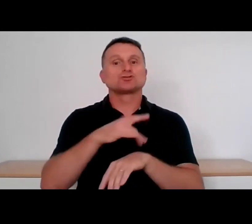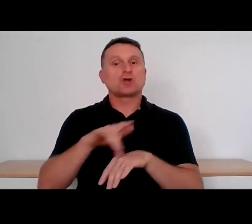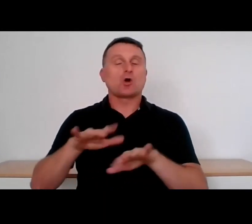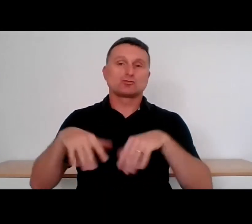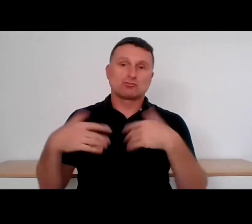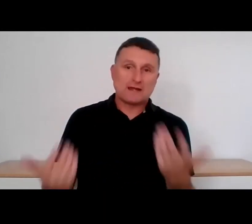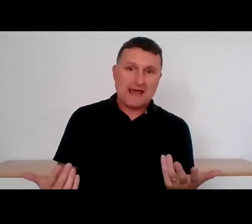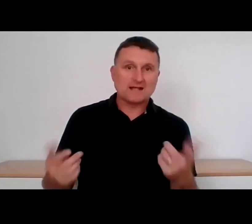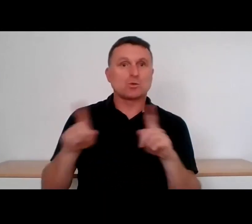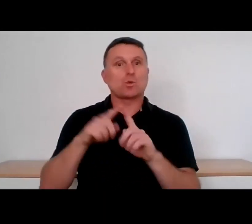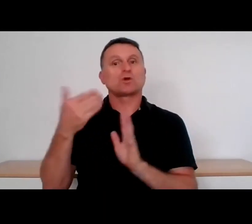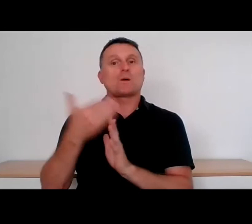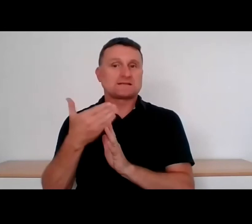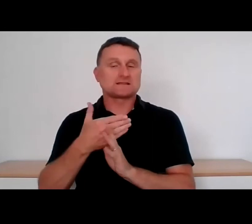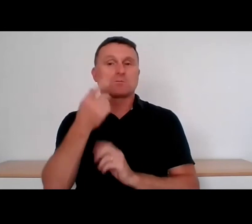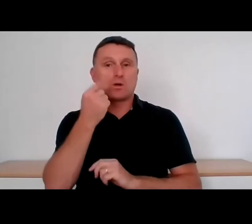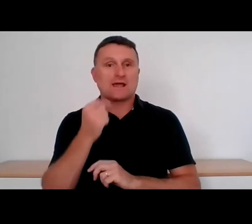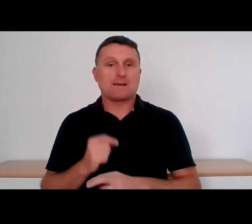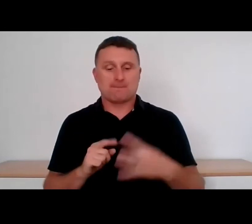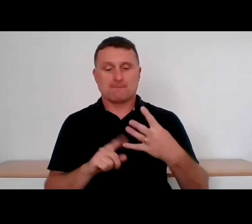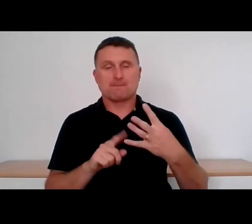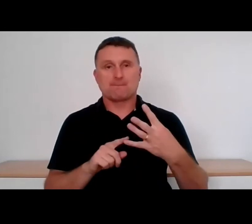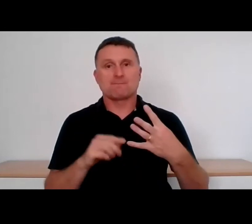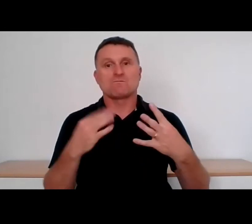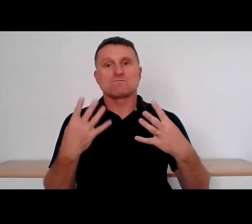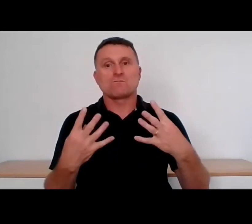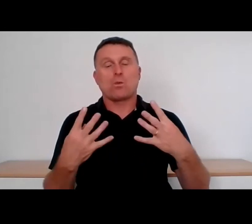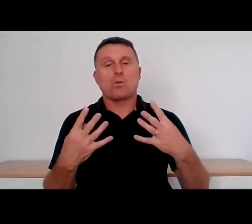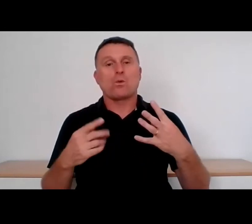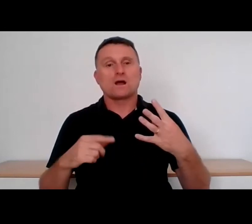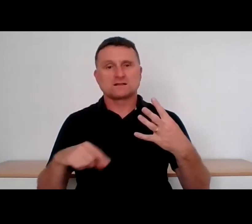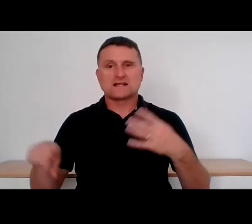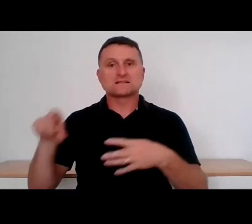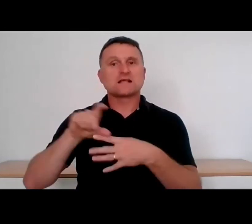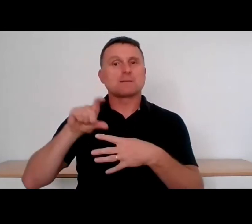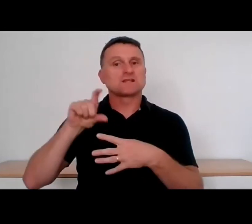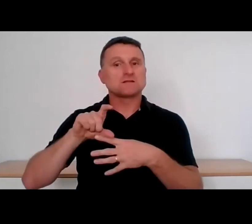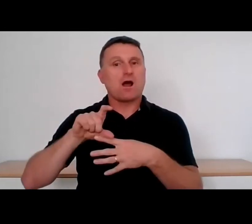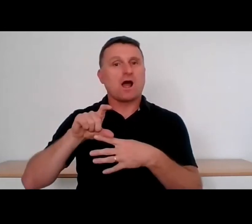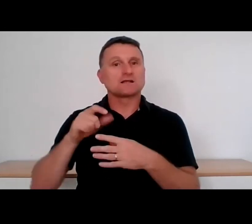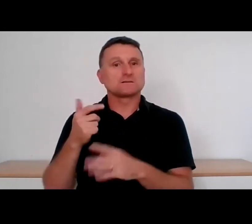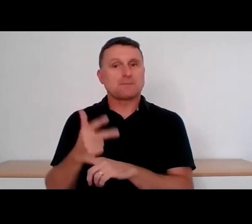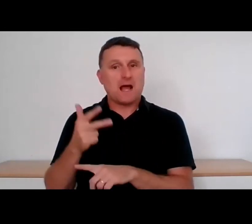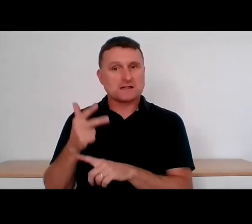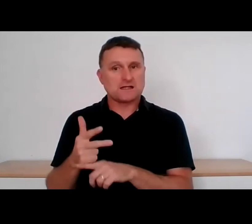4. Heavily subsidised accessible parking options could be made available.